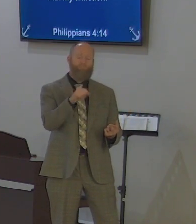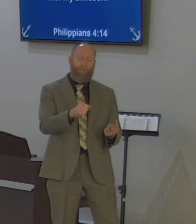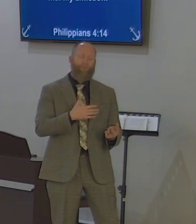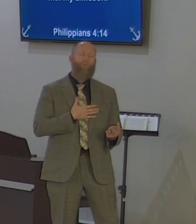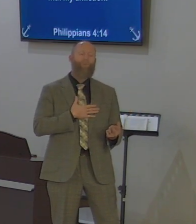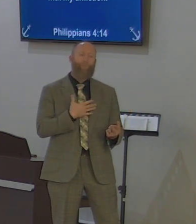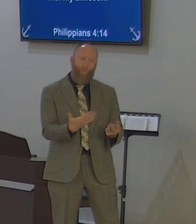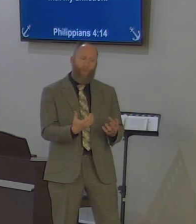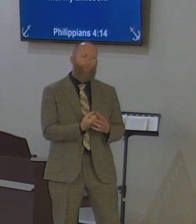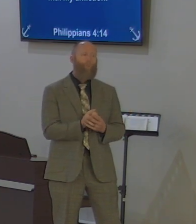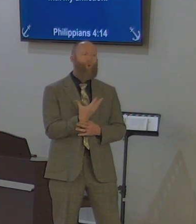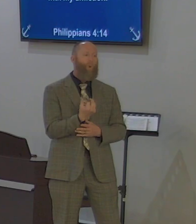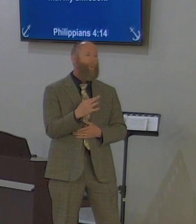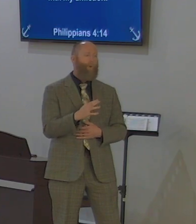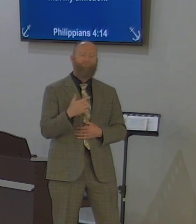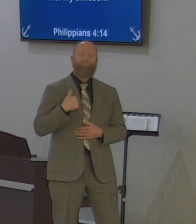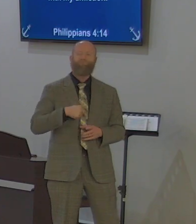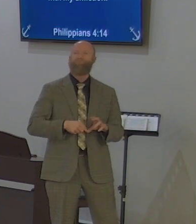it.